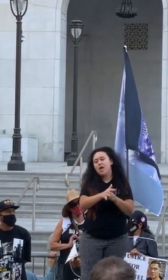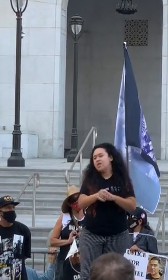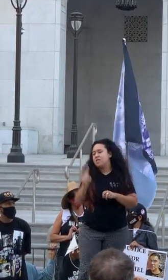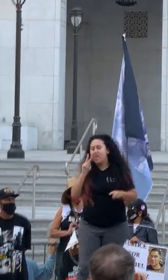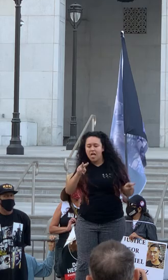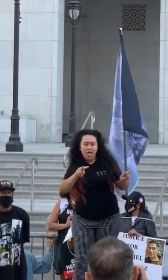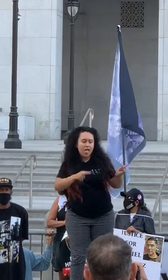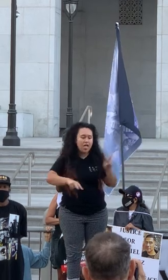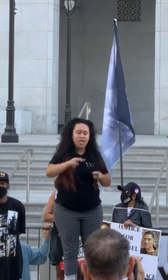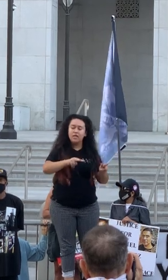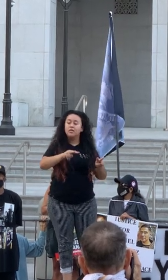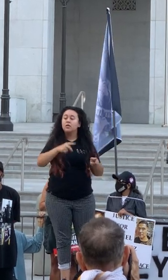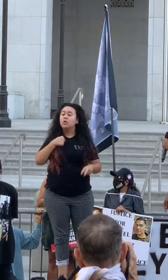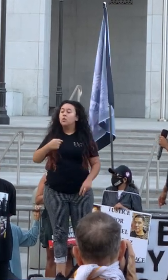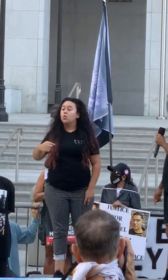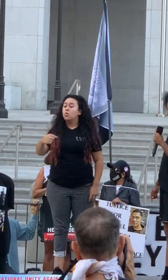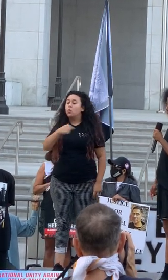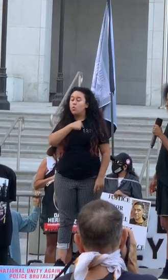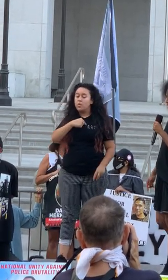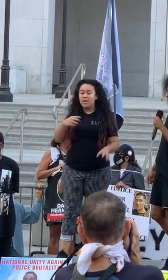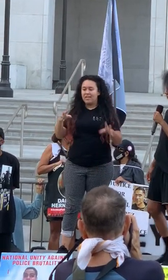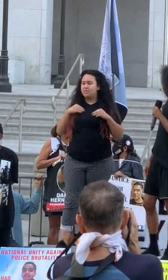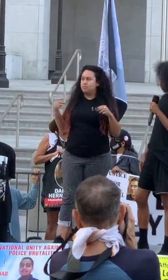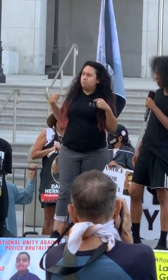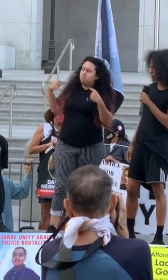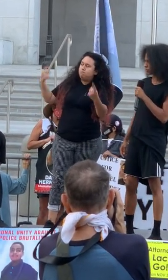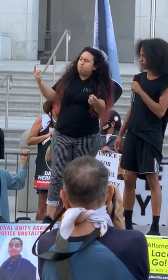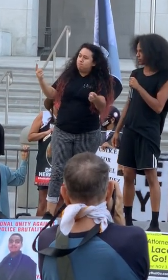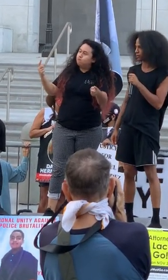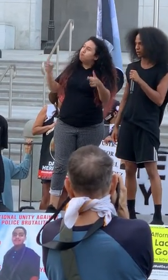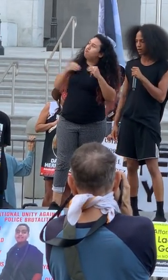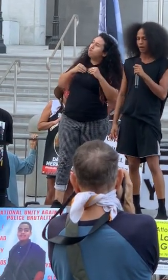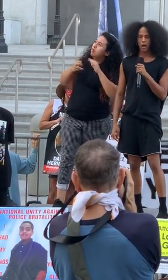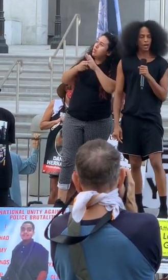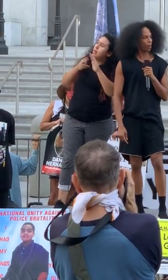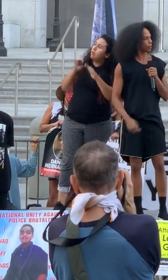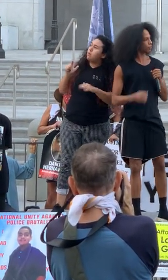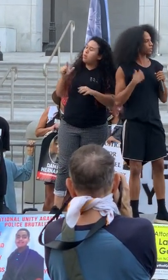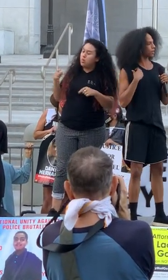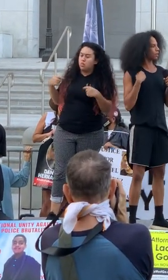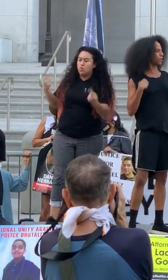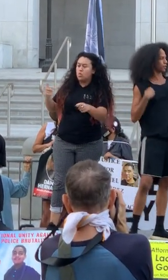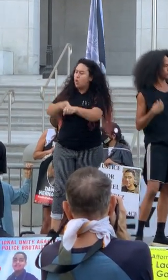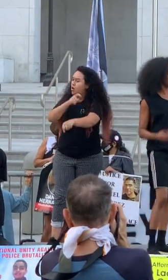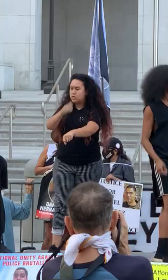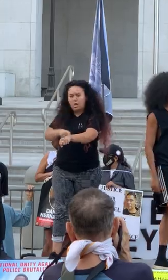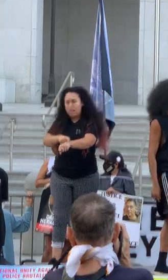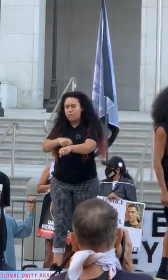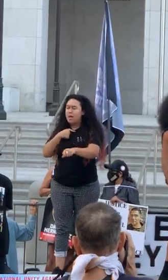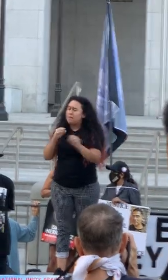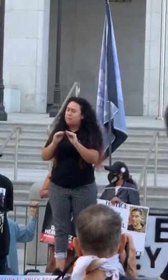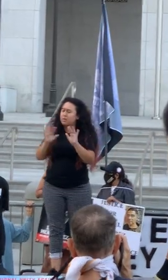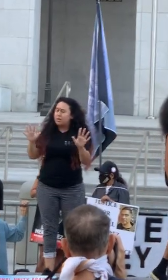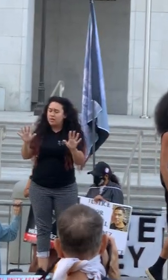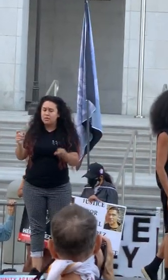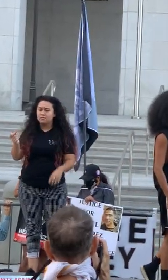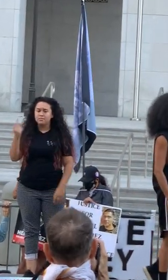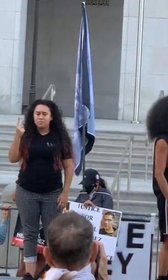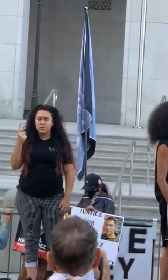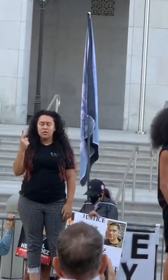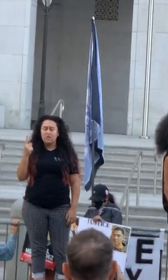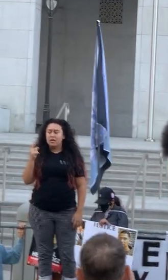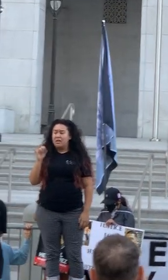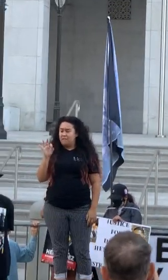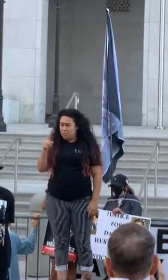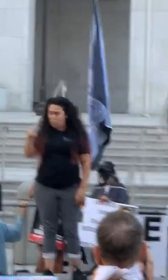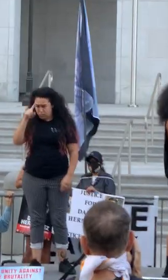And we have accepted that for too long. And I want to be really clear. If this moment has brought home